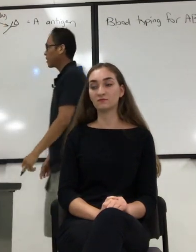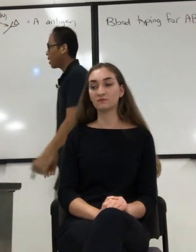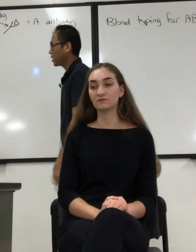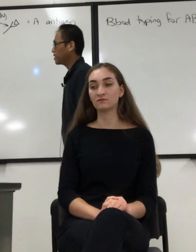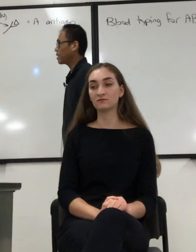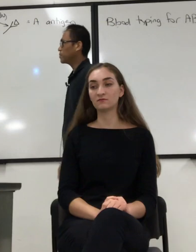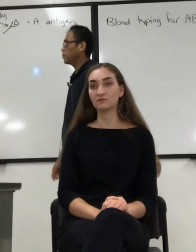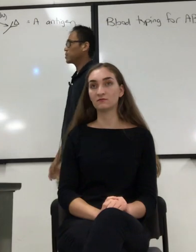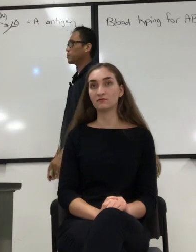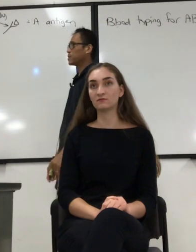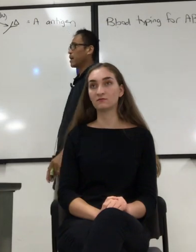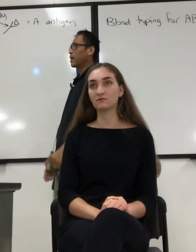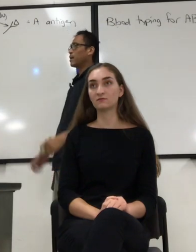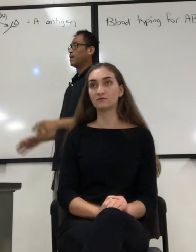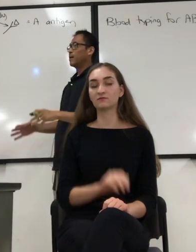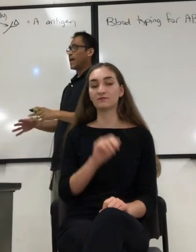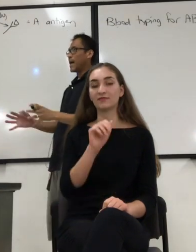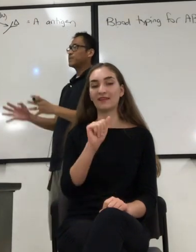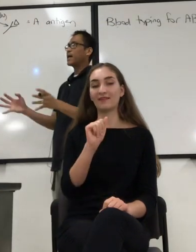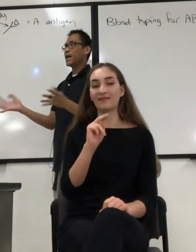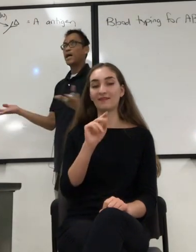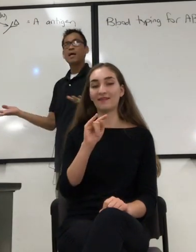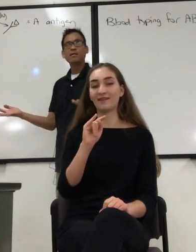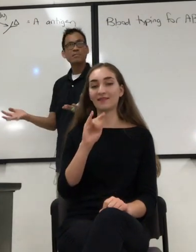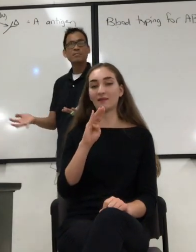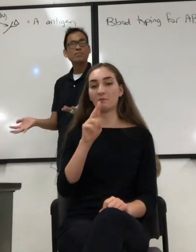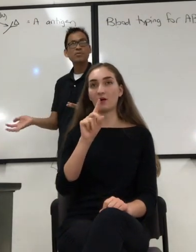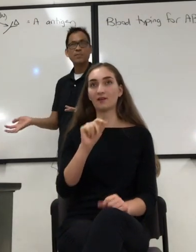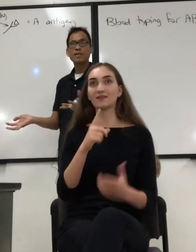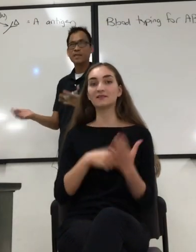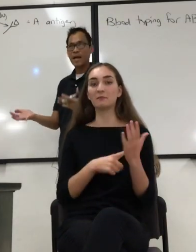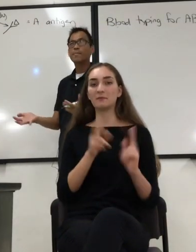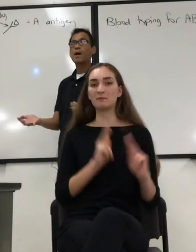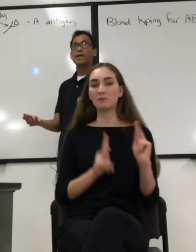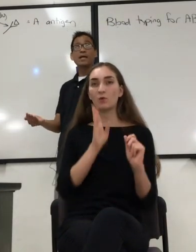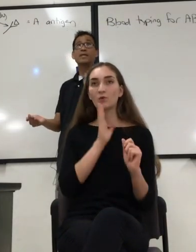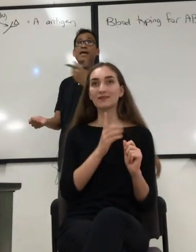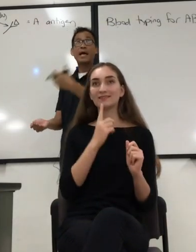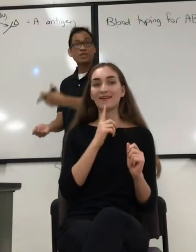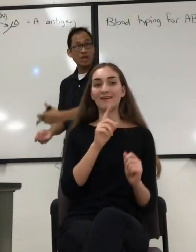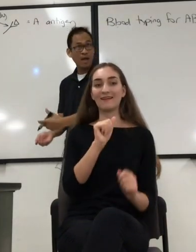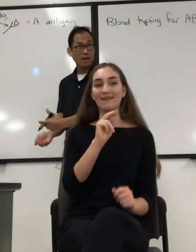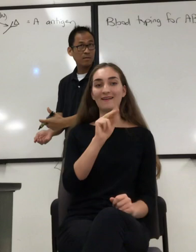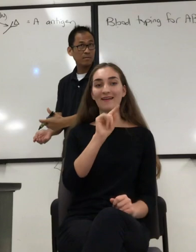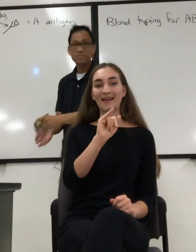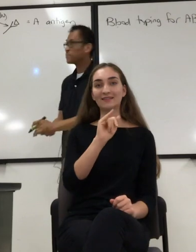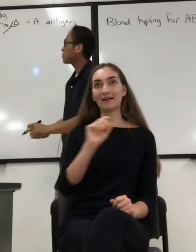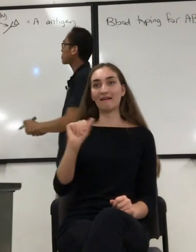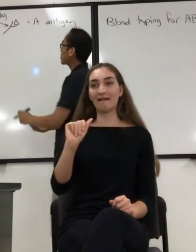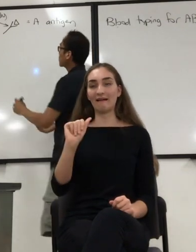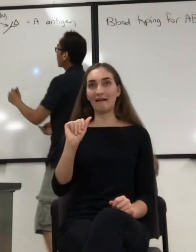A antibody. Sometimes books will say anti-A, which means the antibody against antigen A.